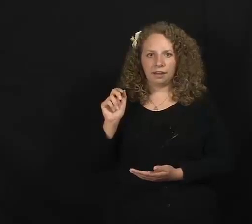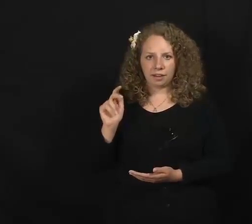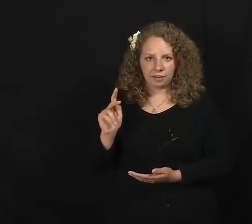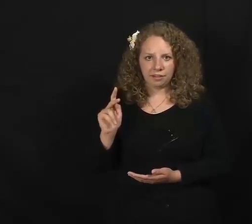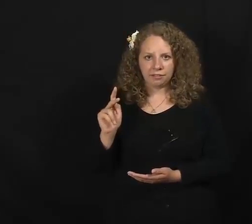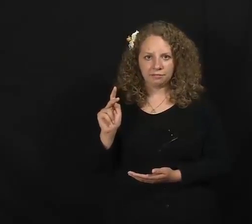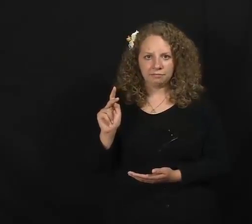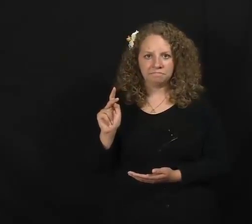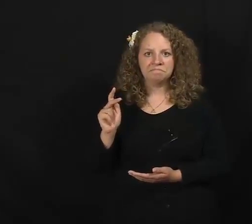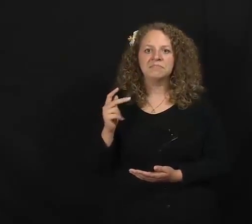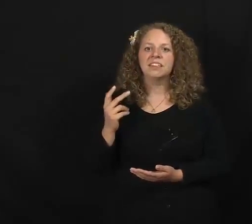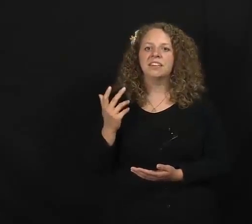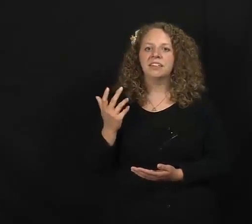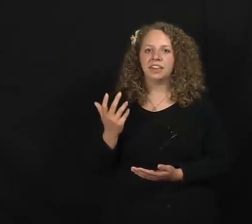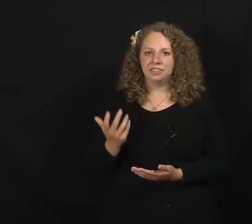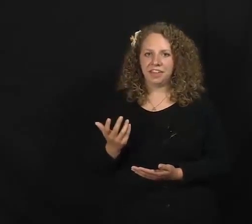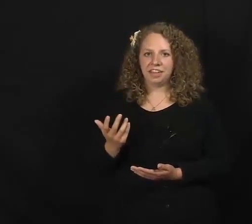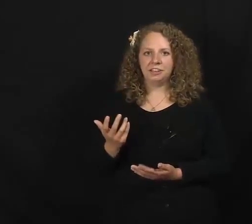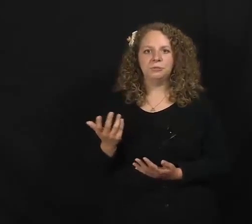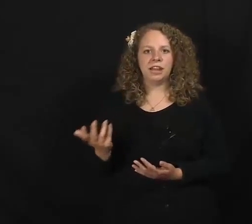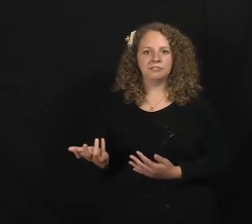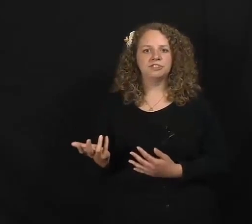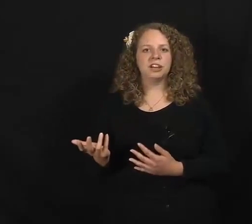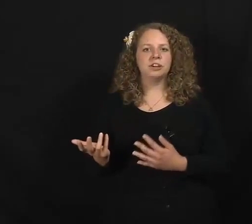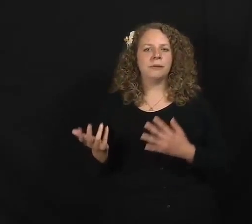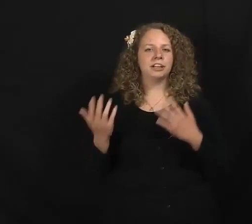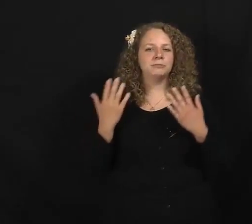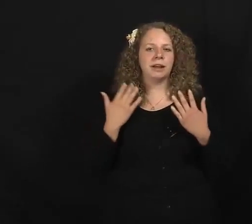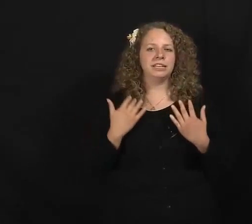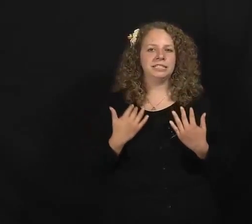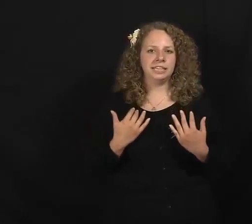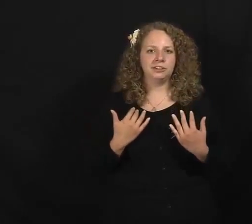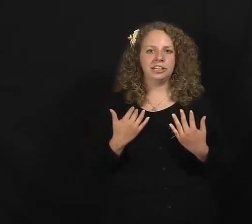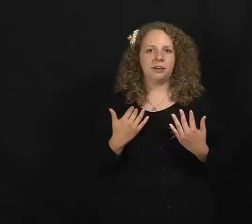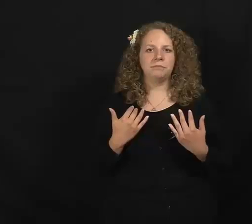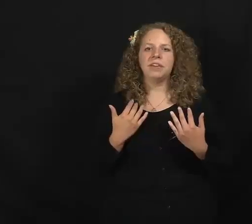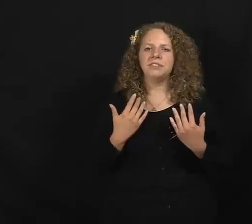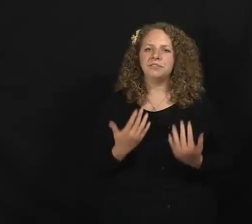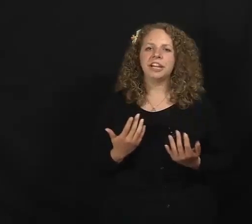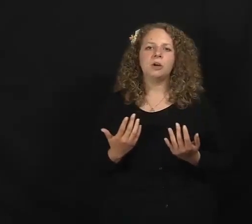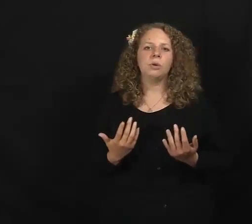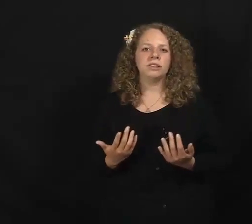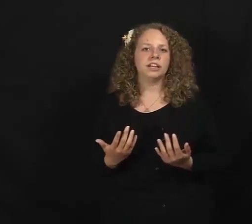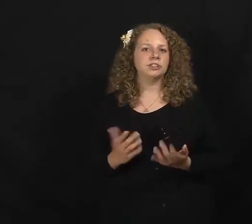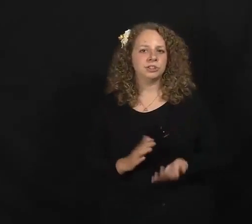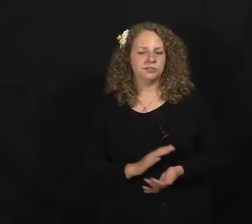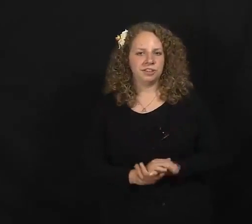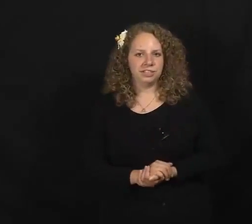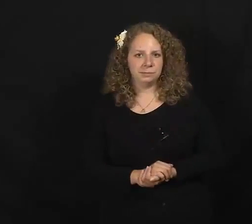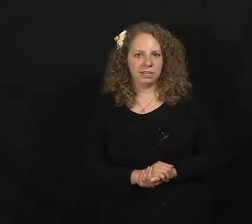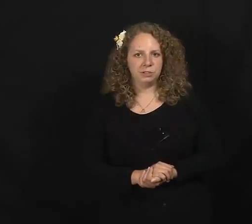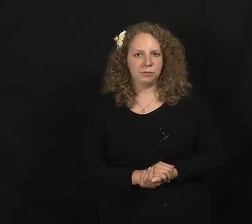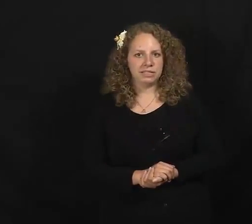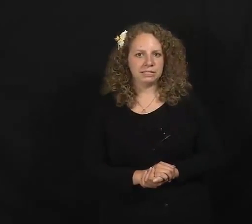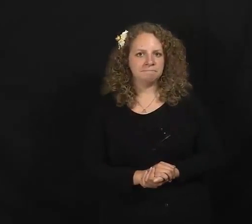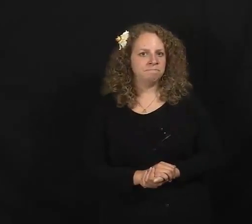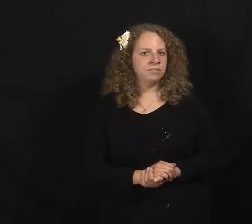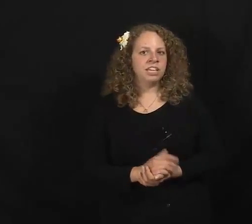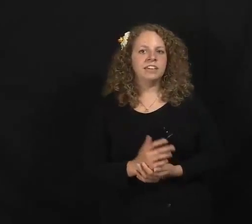ba-a-k. And then you would have to try to go back in your mind and sound it out and then figure out what letters could fit in the space you missed. If